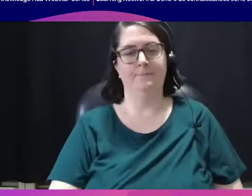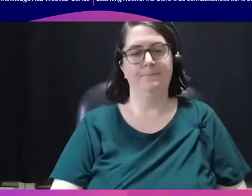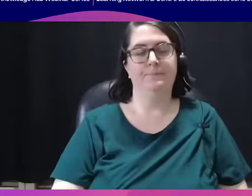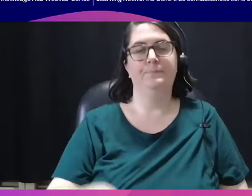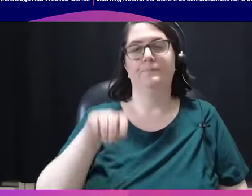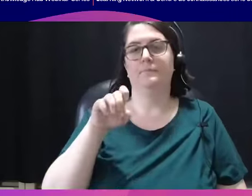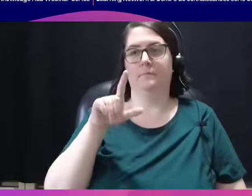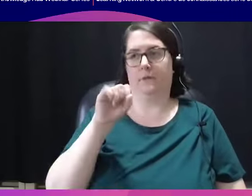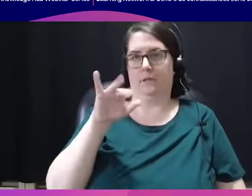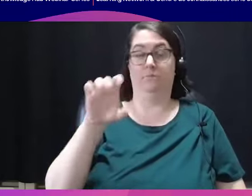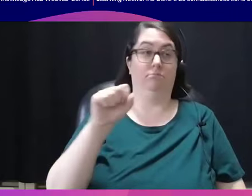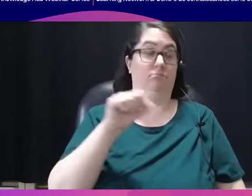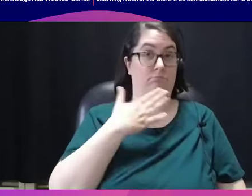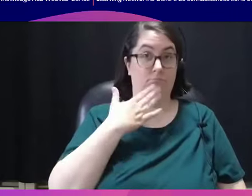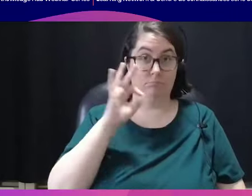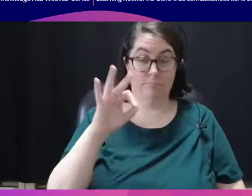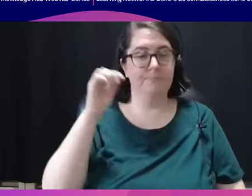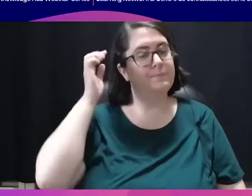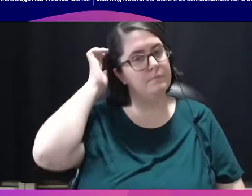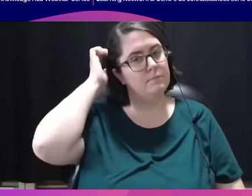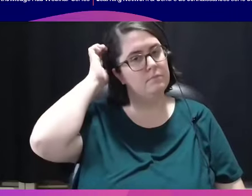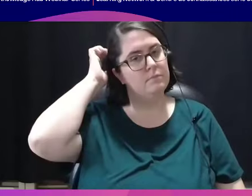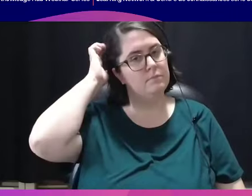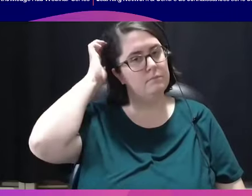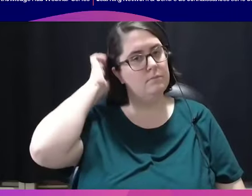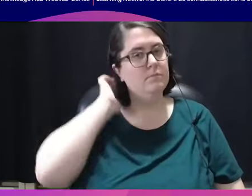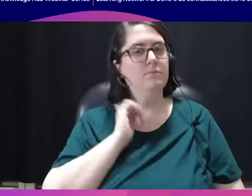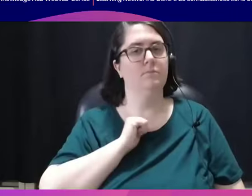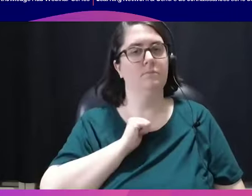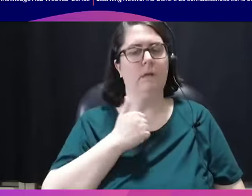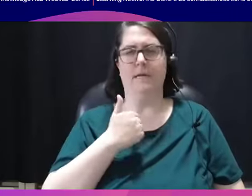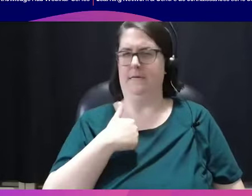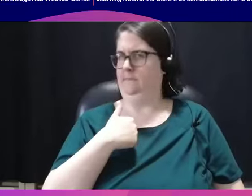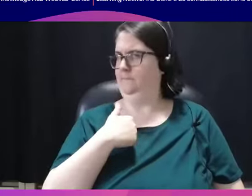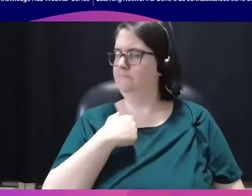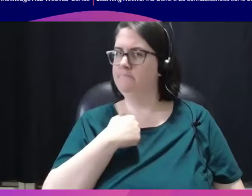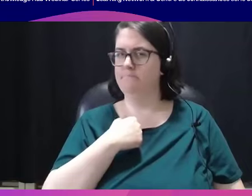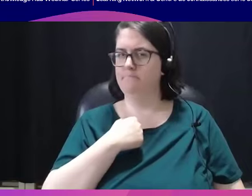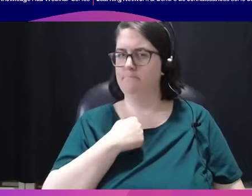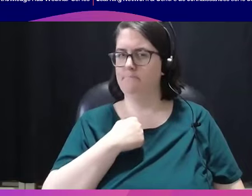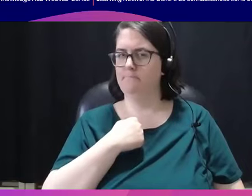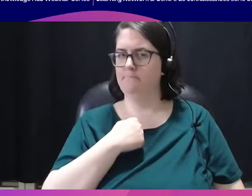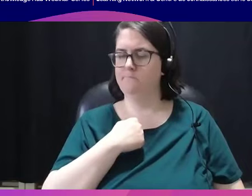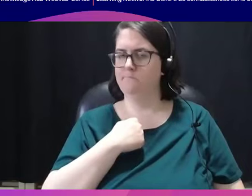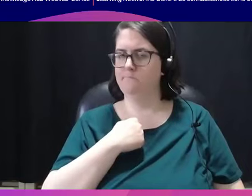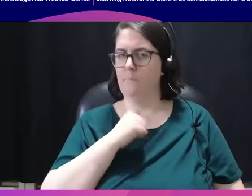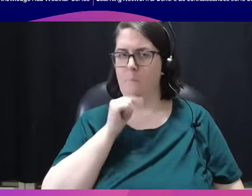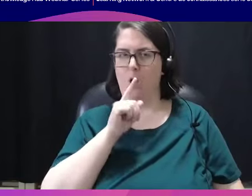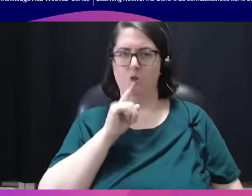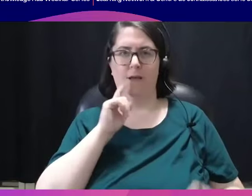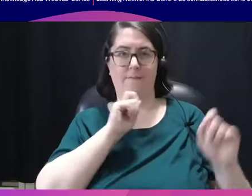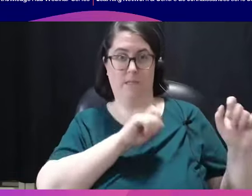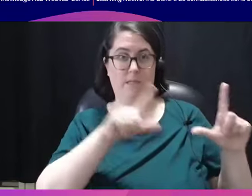Yeah, thank you so much for that question. Um, I'm not sure if we will be sharing these slides,